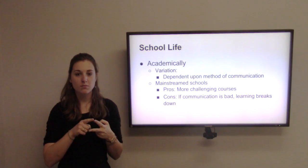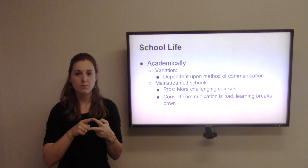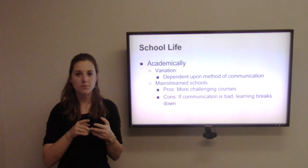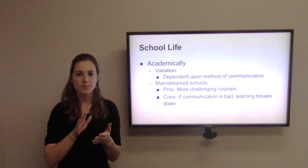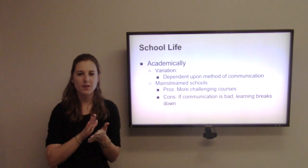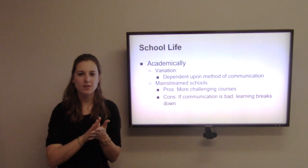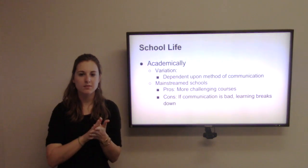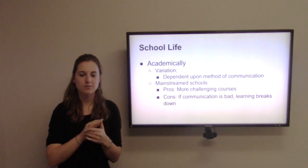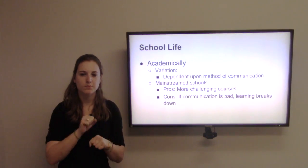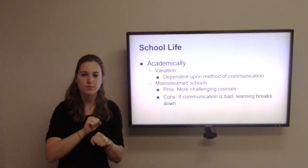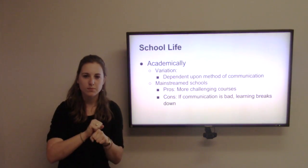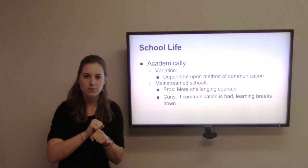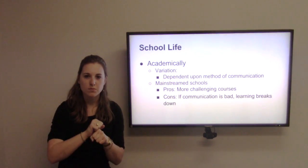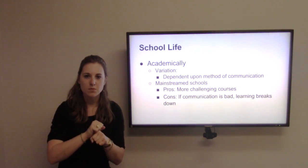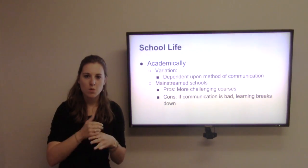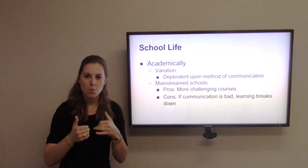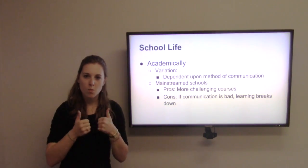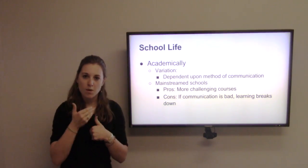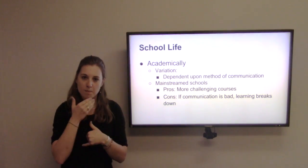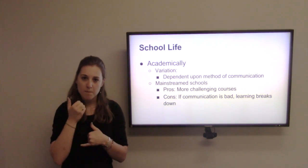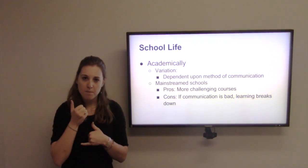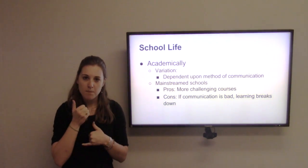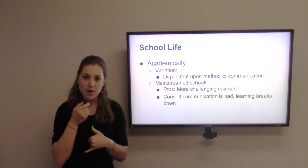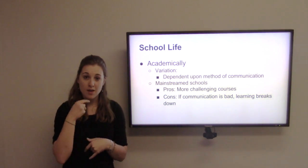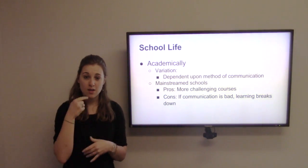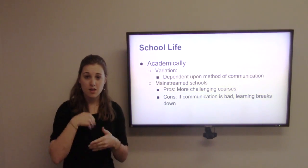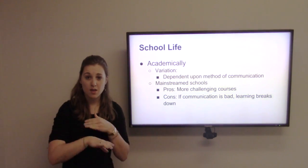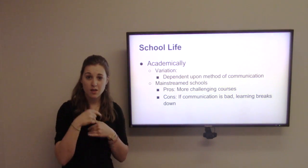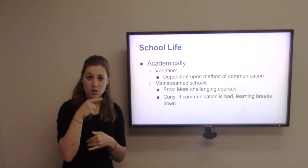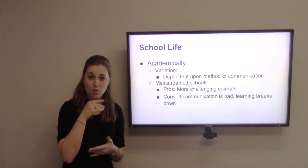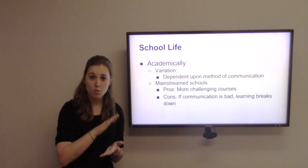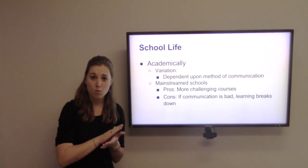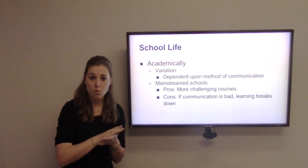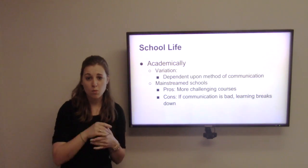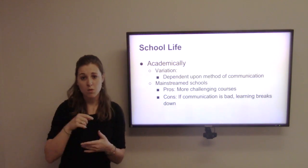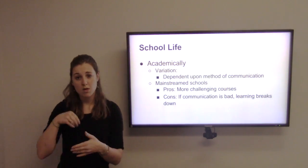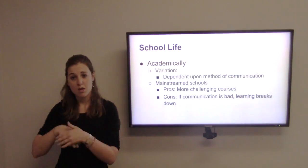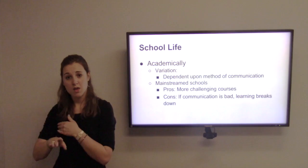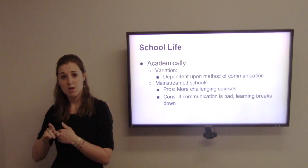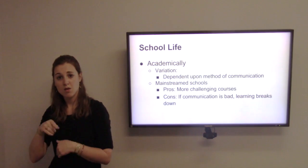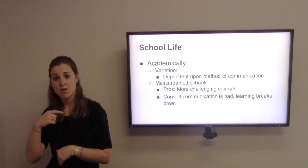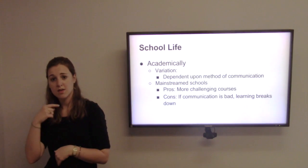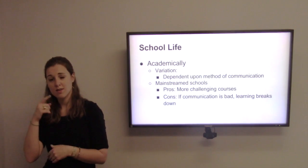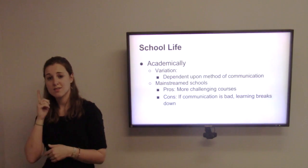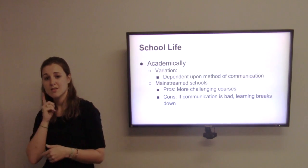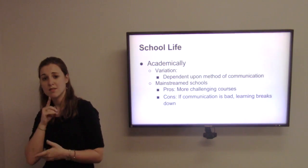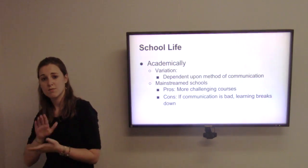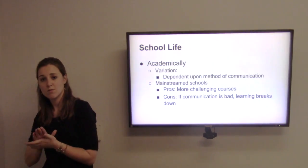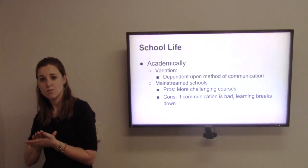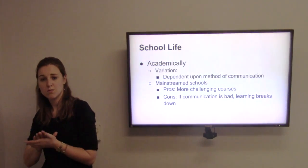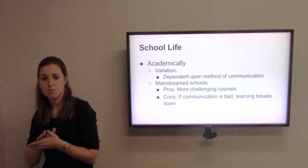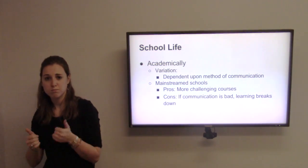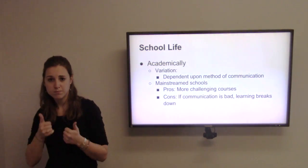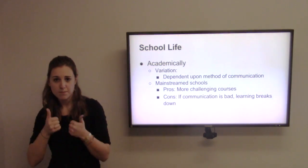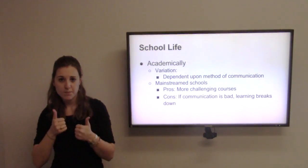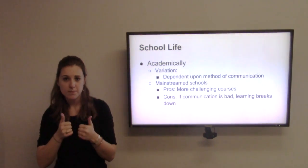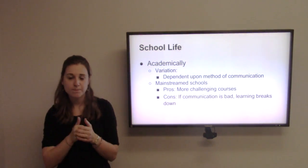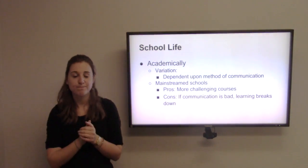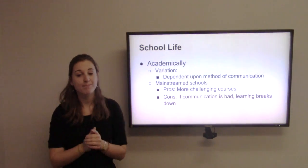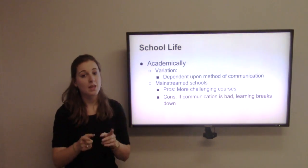When deciding between a hearing school or a deaf school, which one's better academically, it really depends on how well they